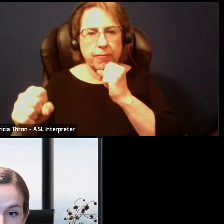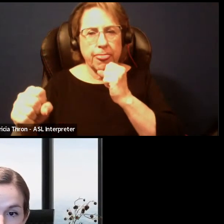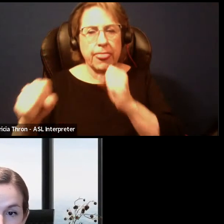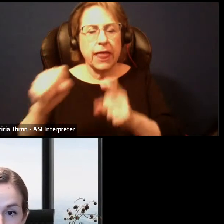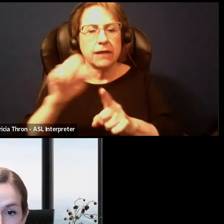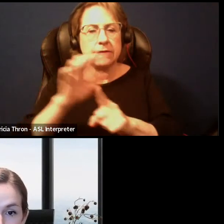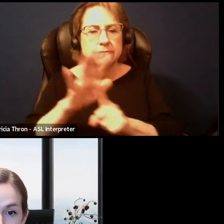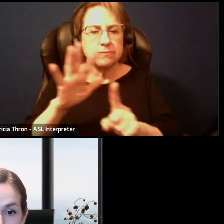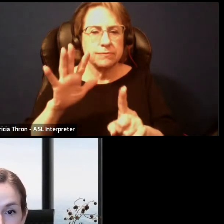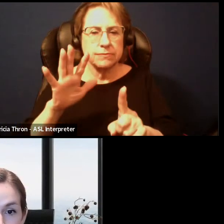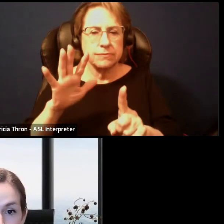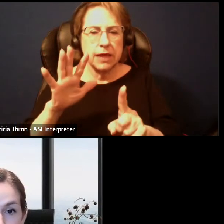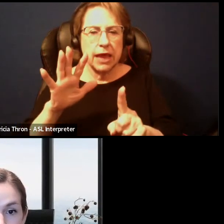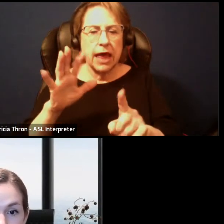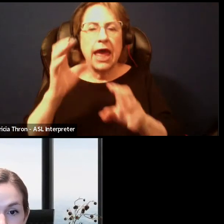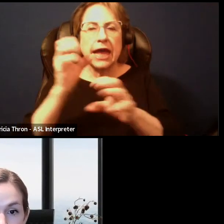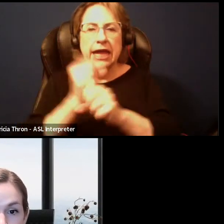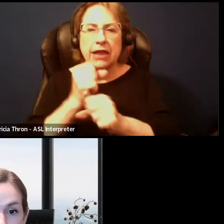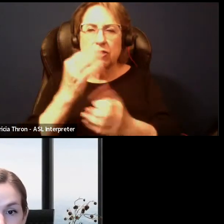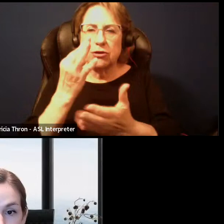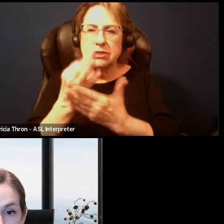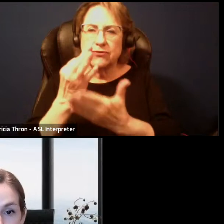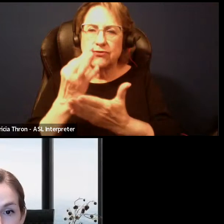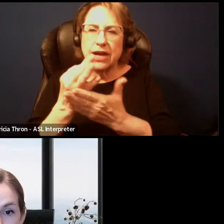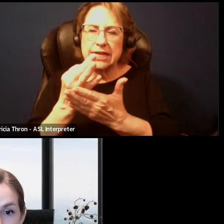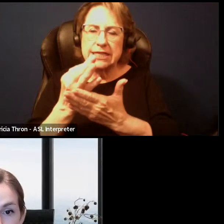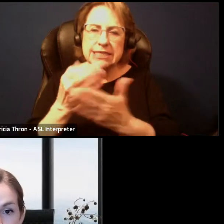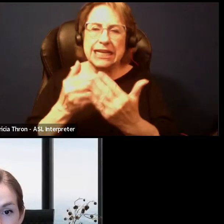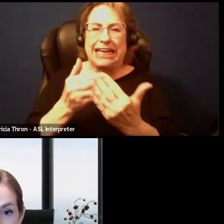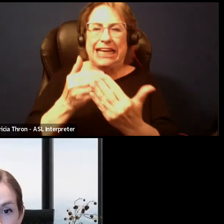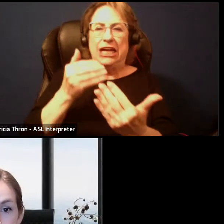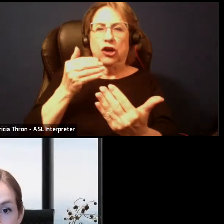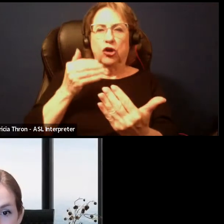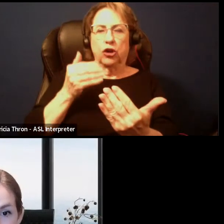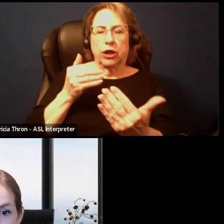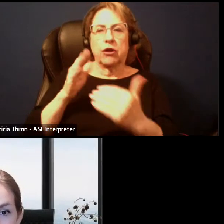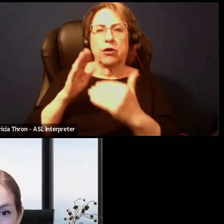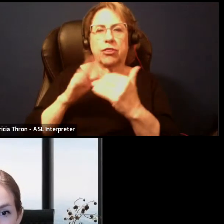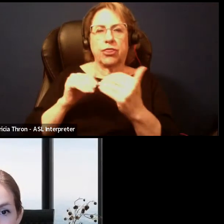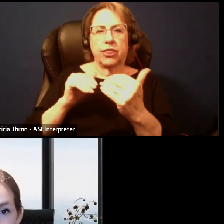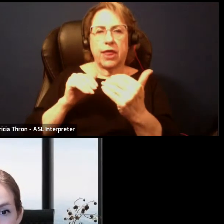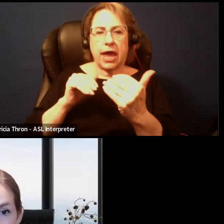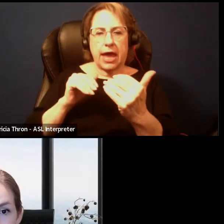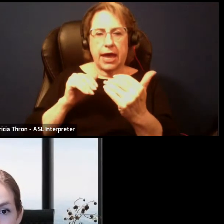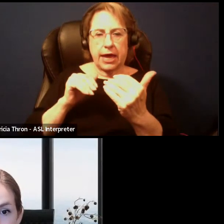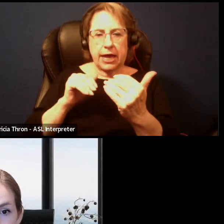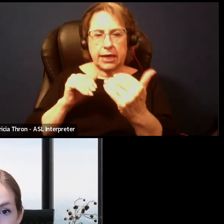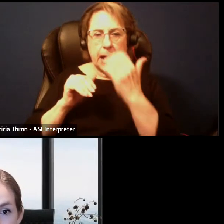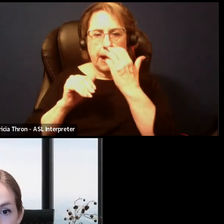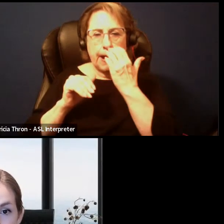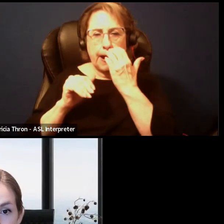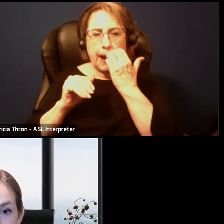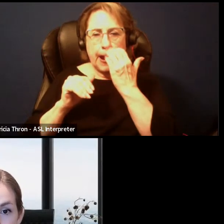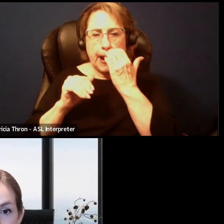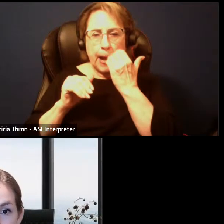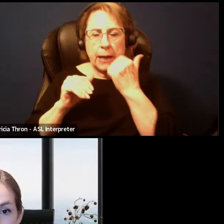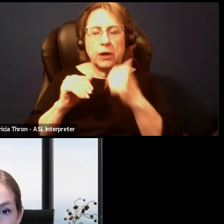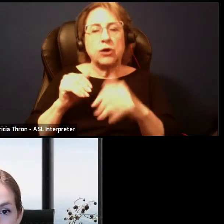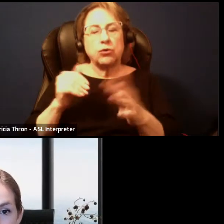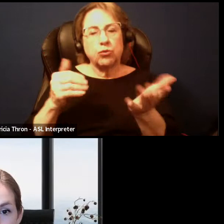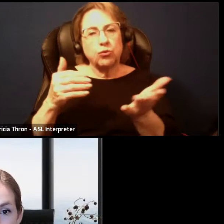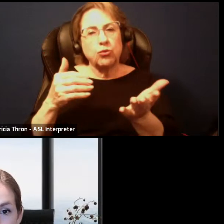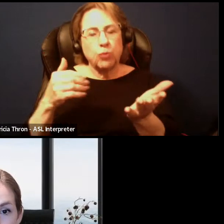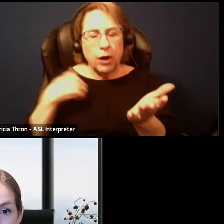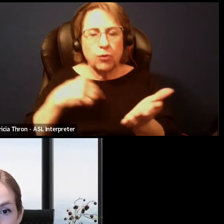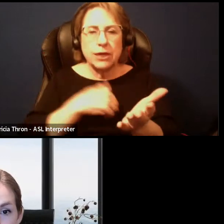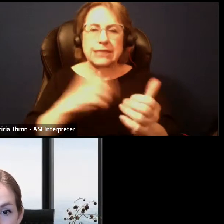being able to get those funds earlier than originally projected due to the lower interest rate environment and our AV